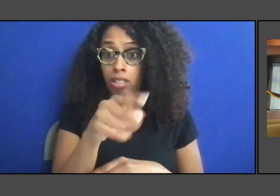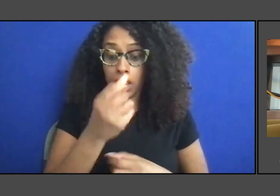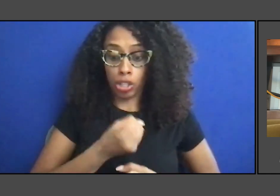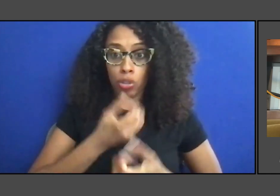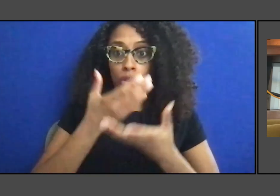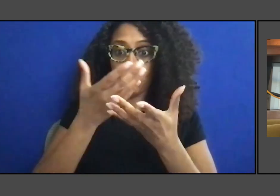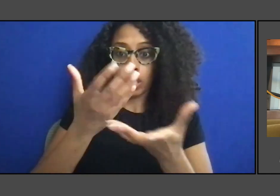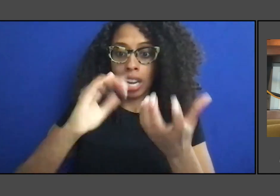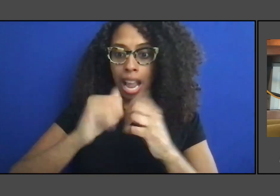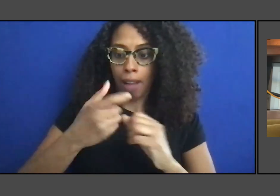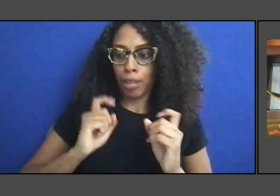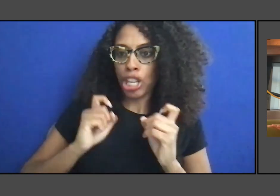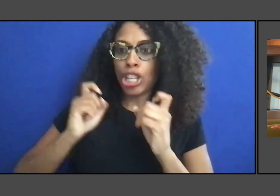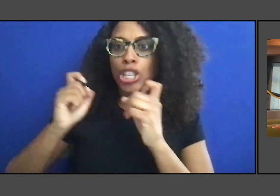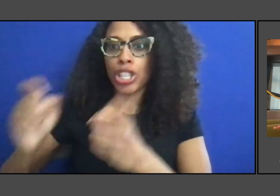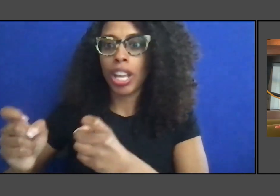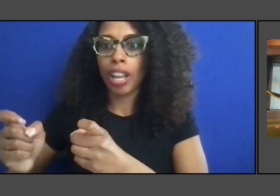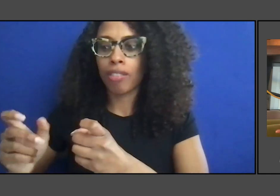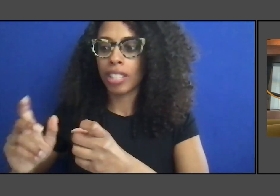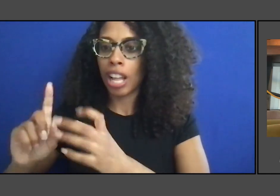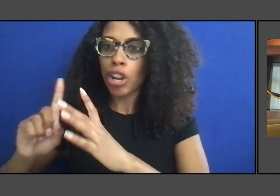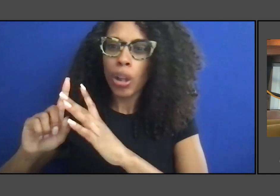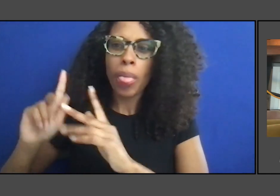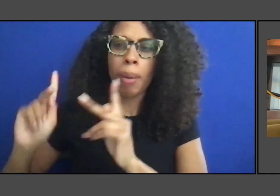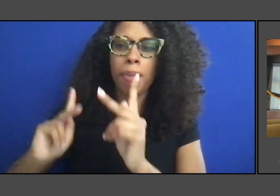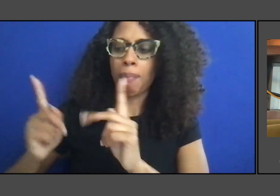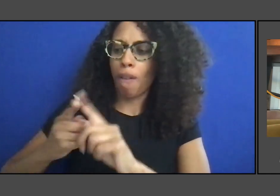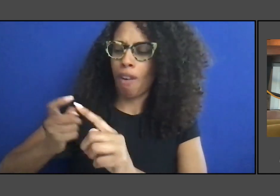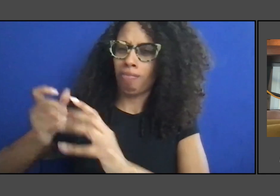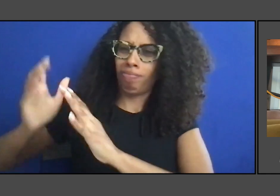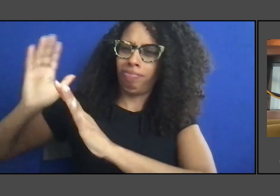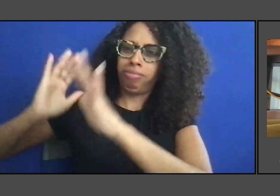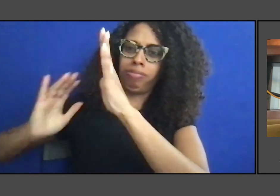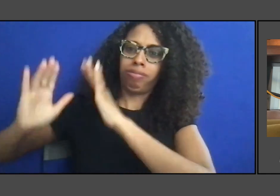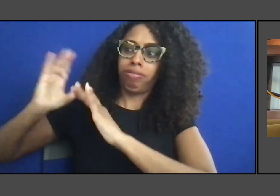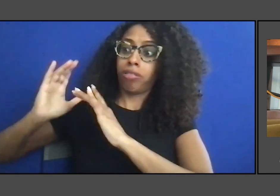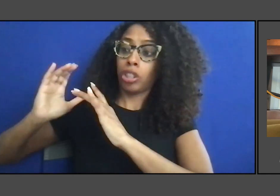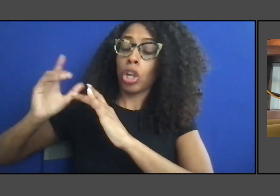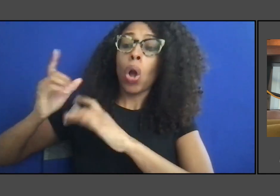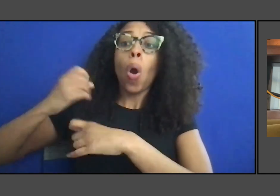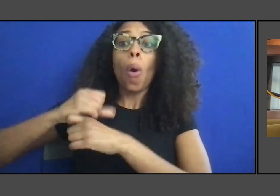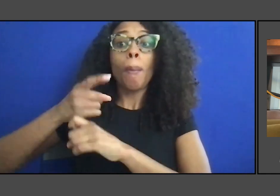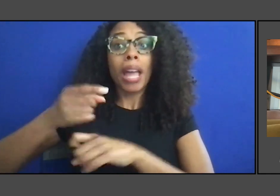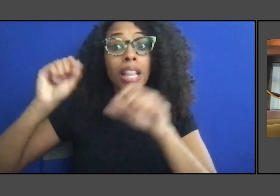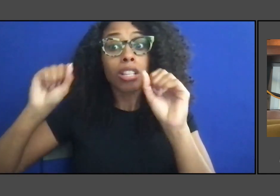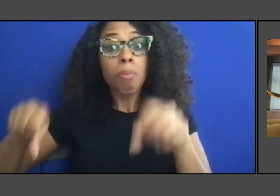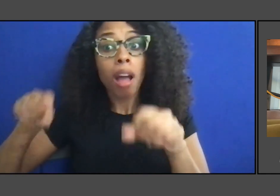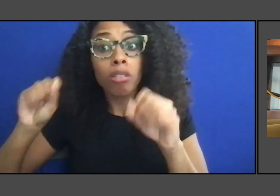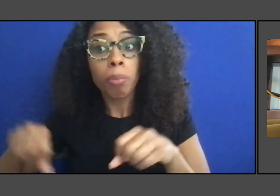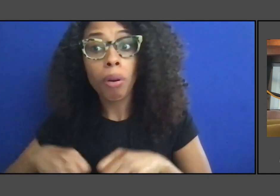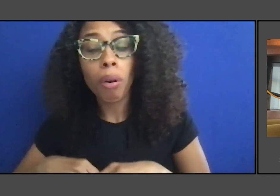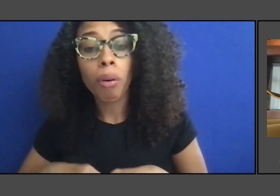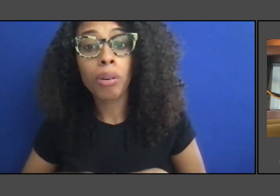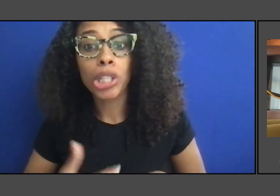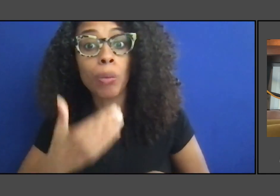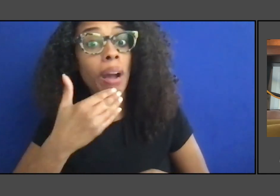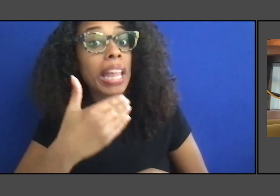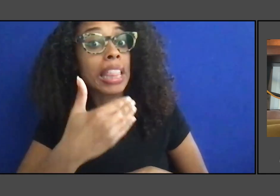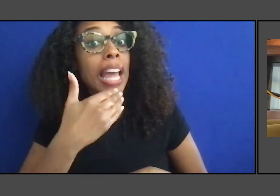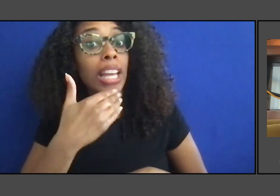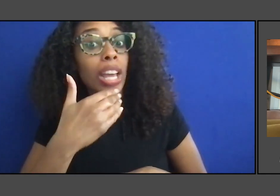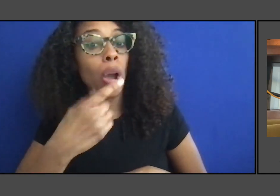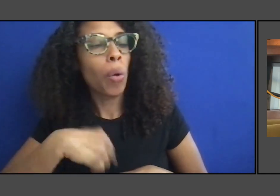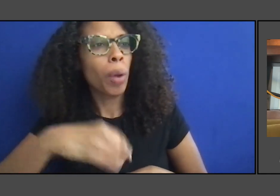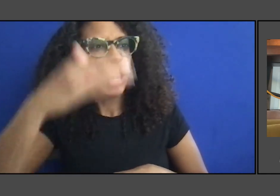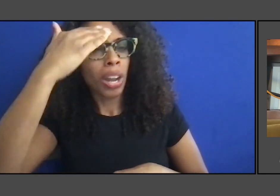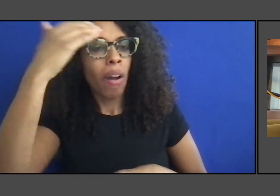these ones who made it all possible in one way or another. So I thank you. We know it's not going to reach everybody back through